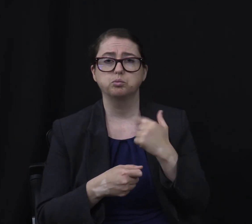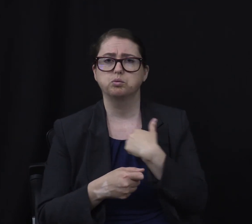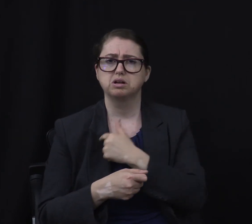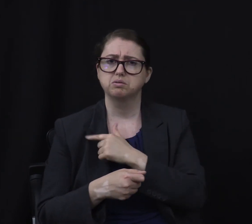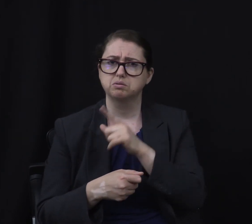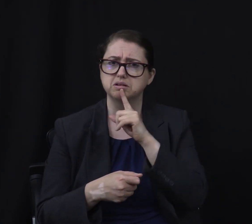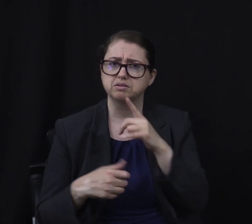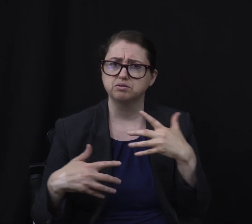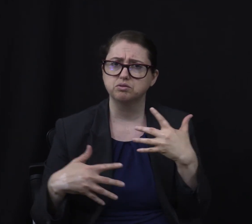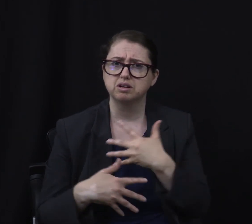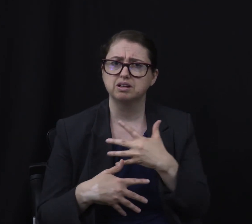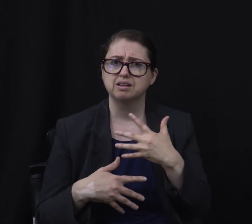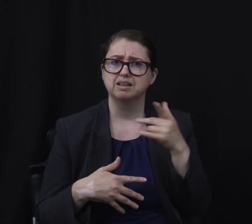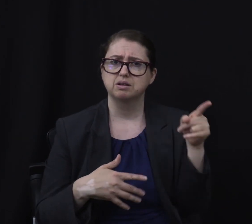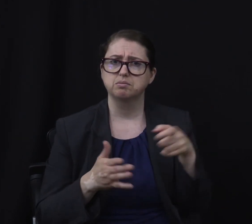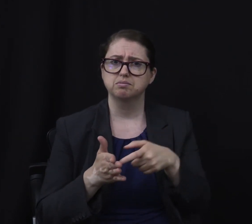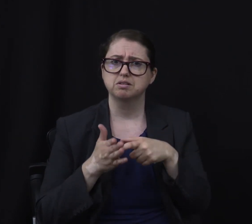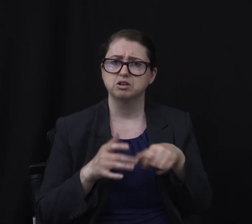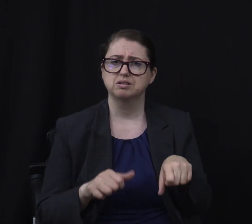required.